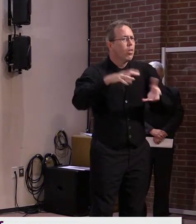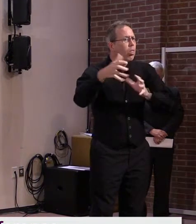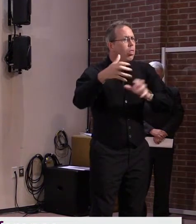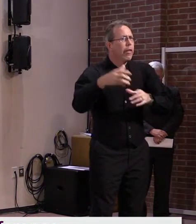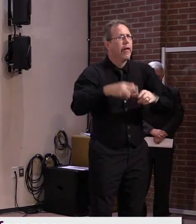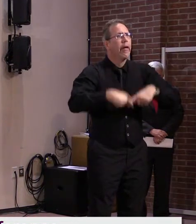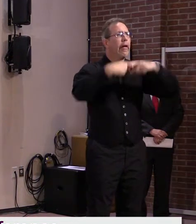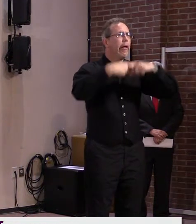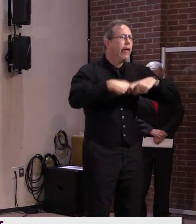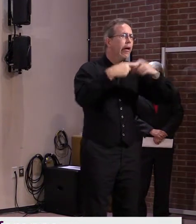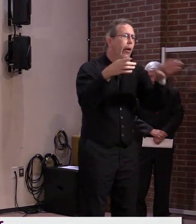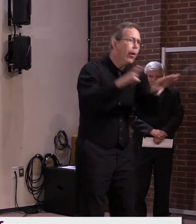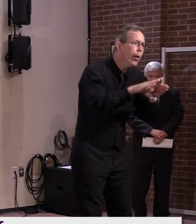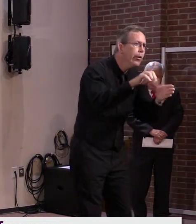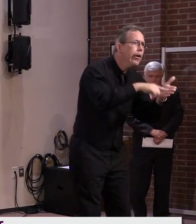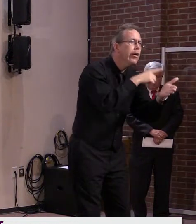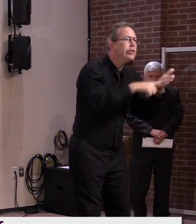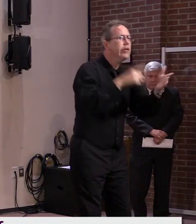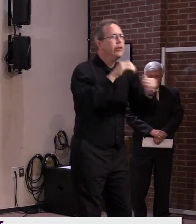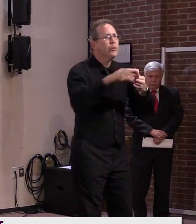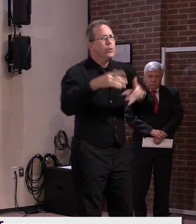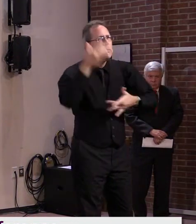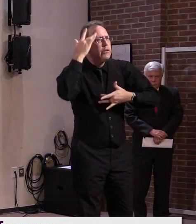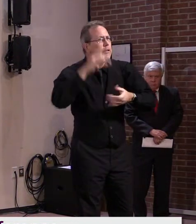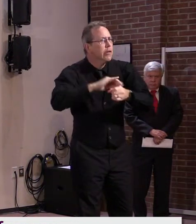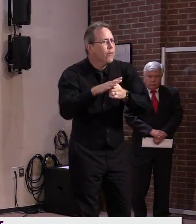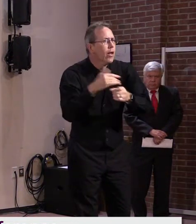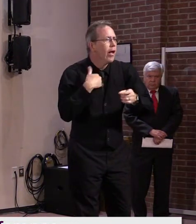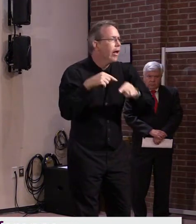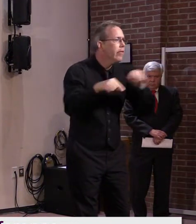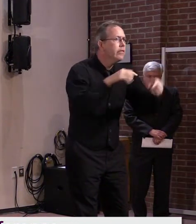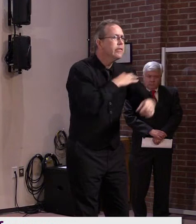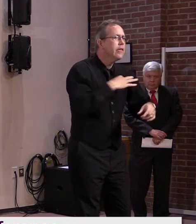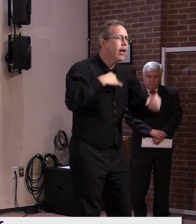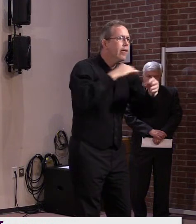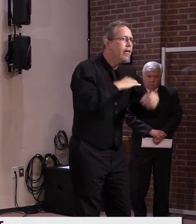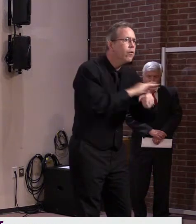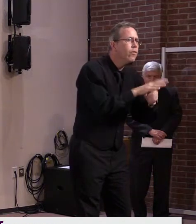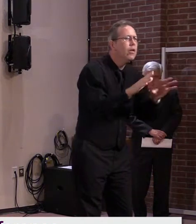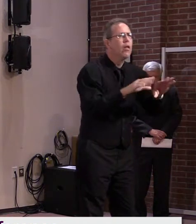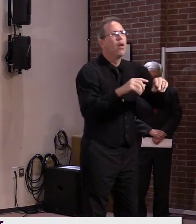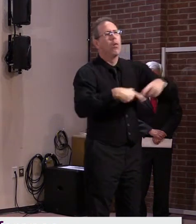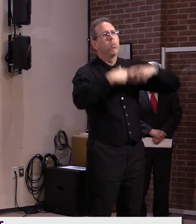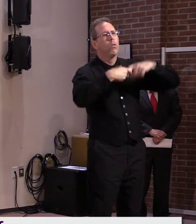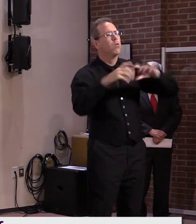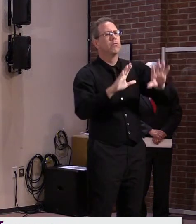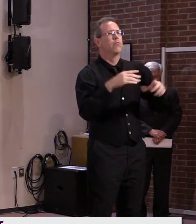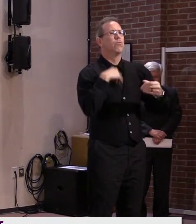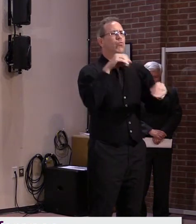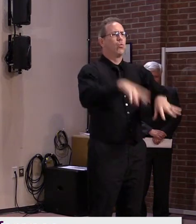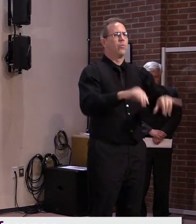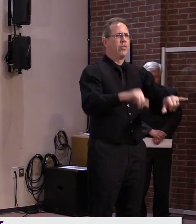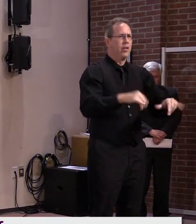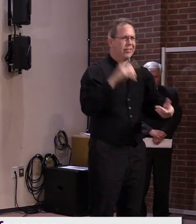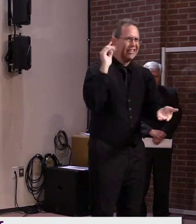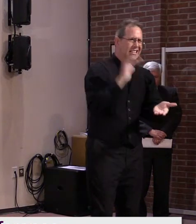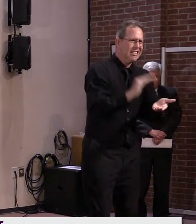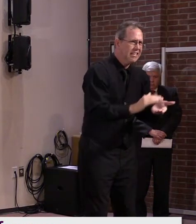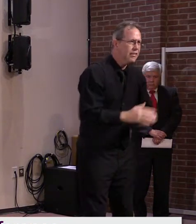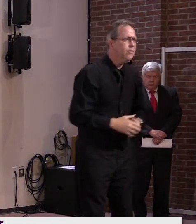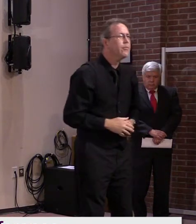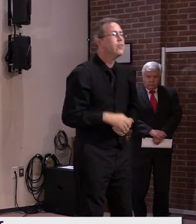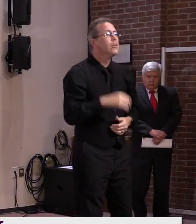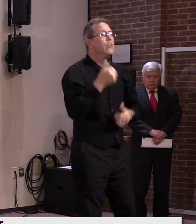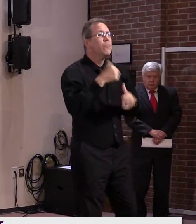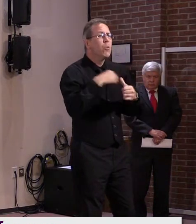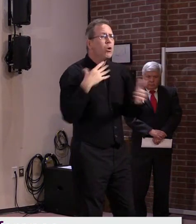kids. First, a few weeks ago, we recommended schools keep universal masking in place until October 4th, at which